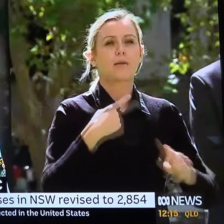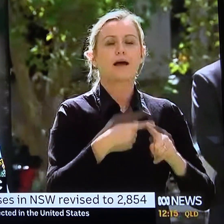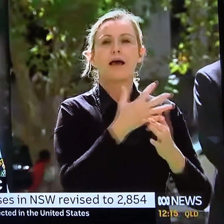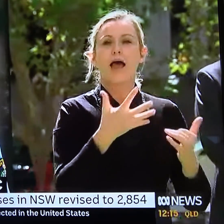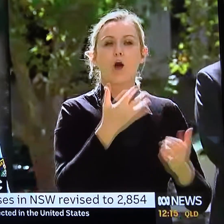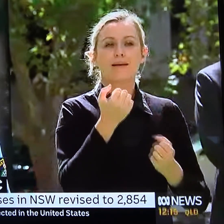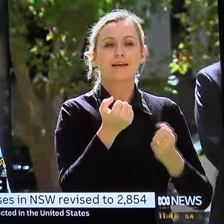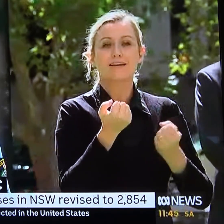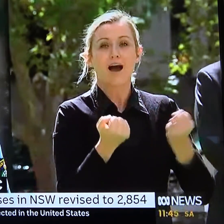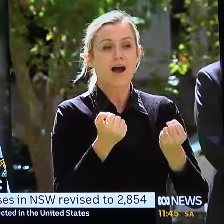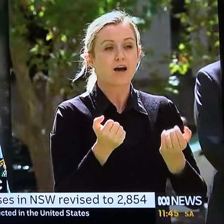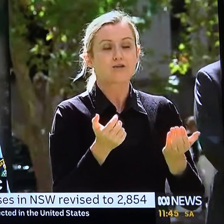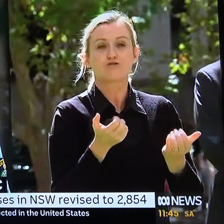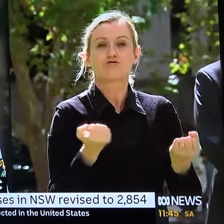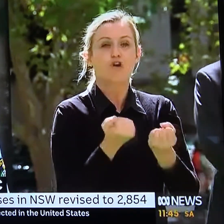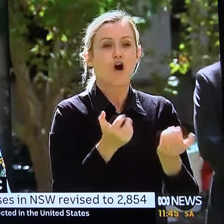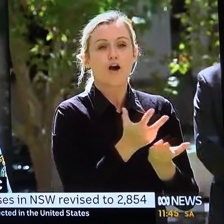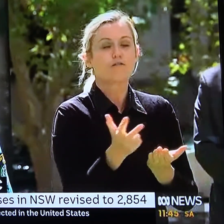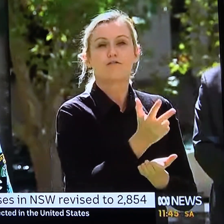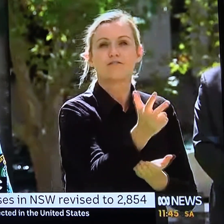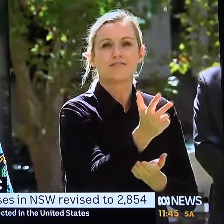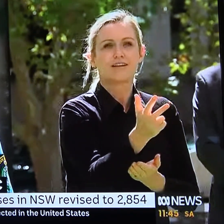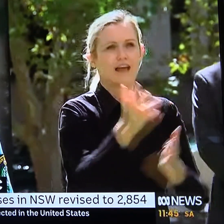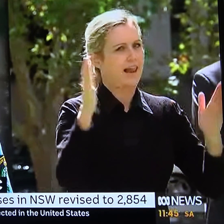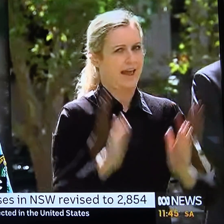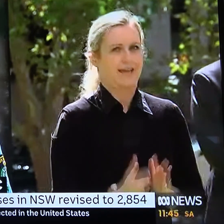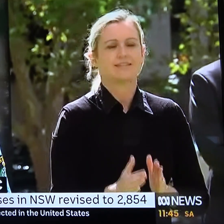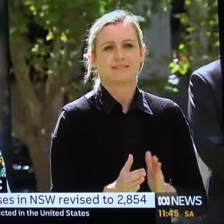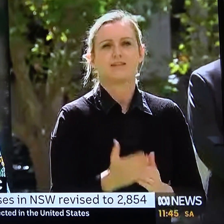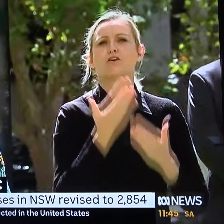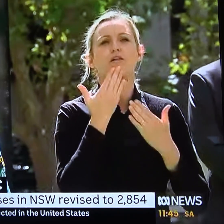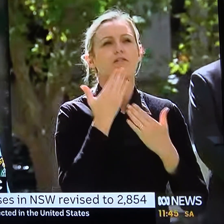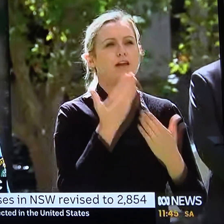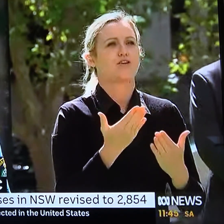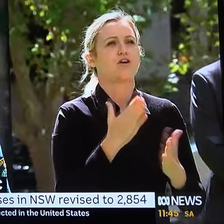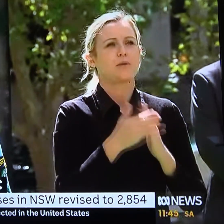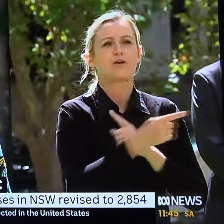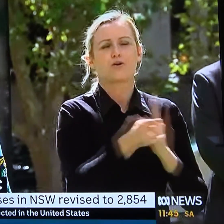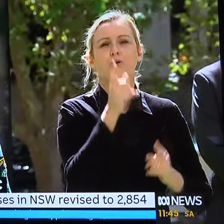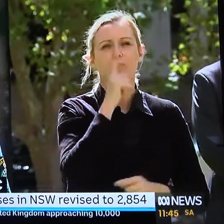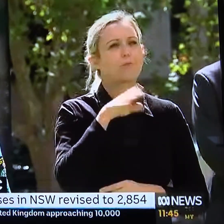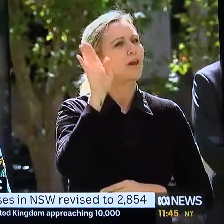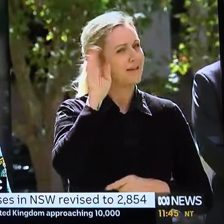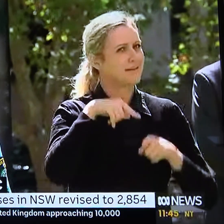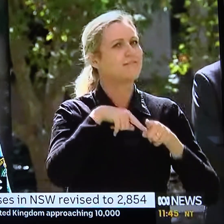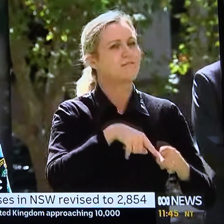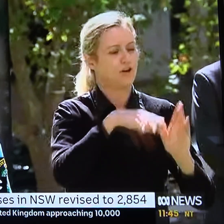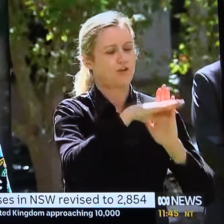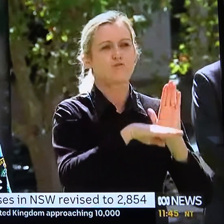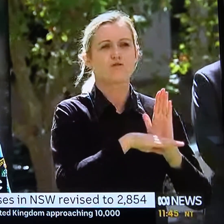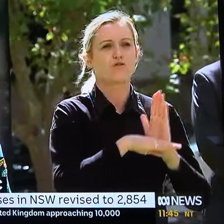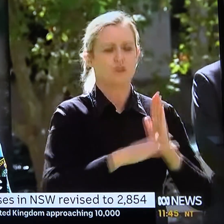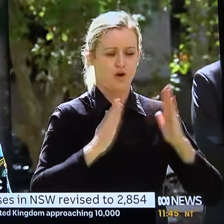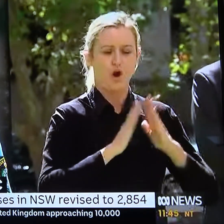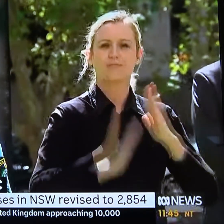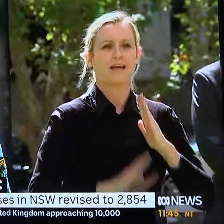about staying off the roads unless necessary. Just wanted to remind people though that Operation Tortoise remains ongoing until midnight